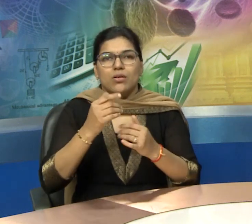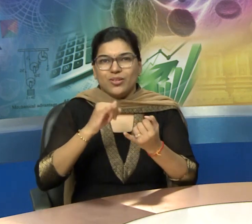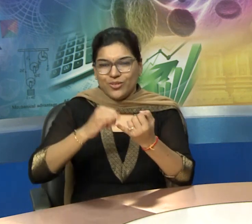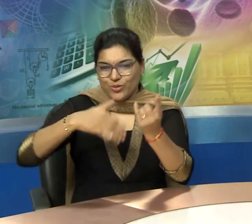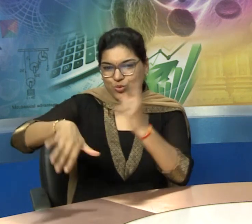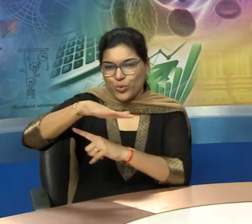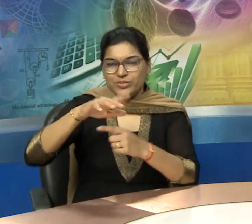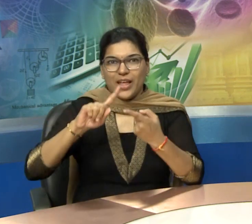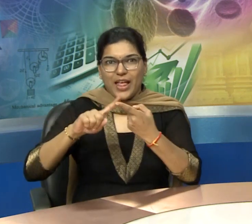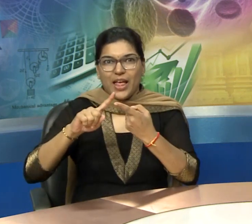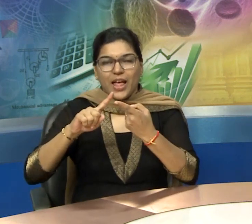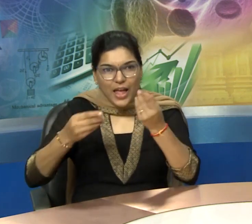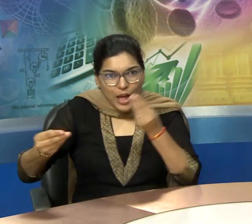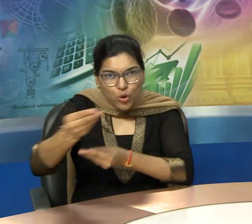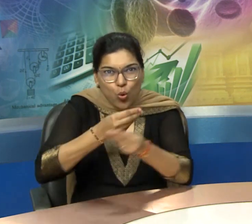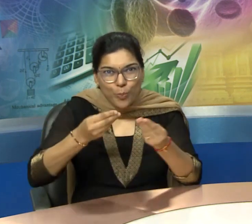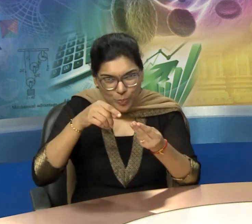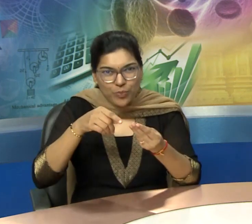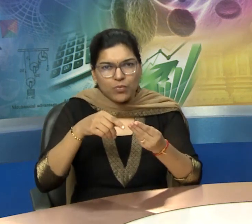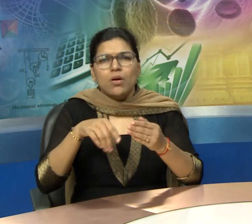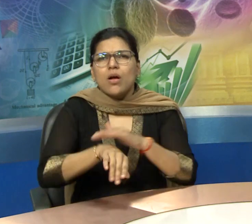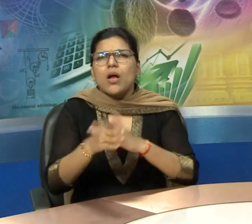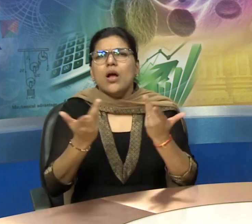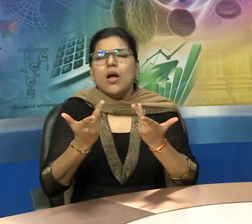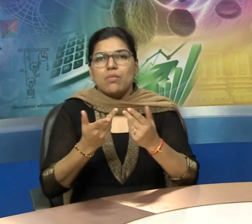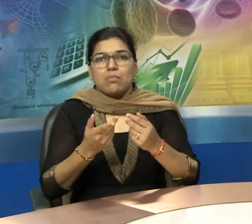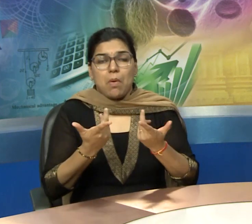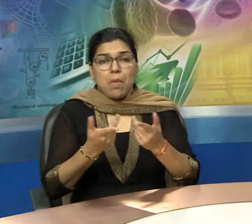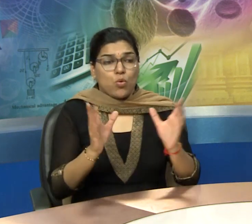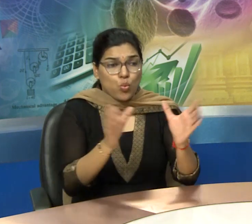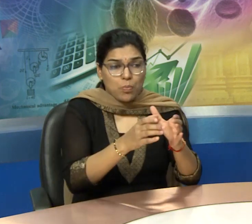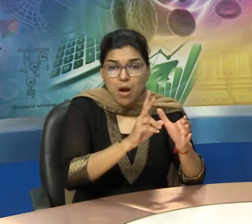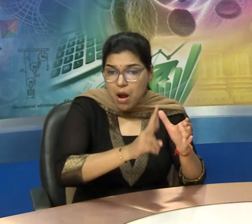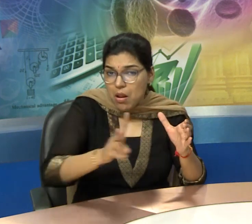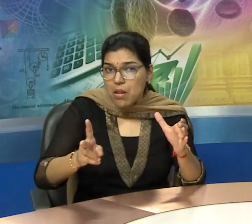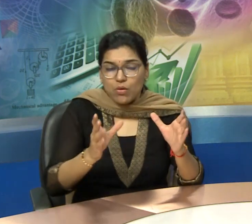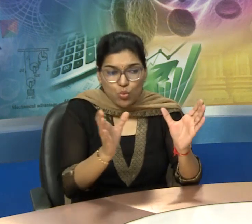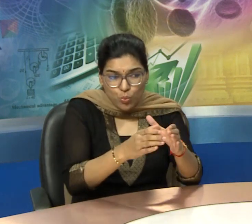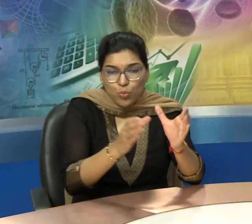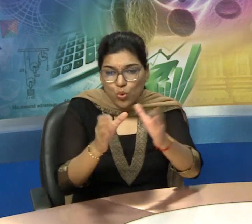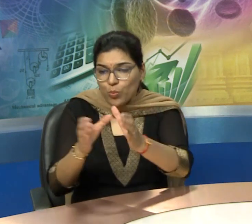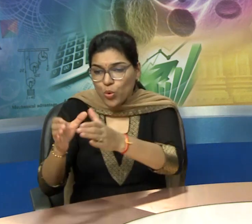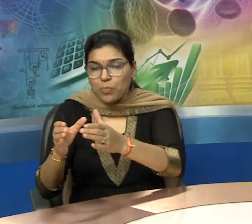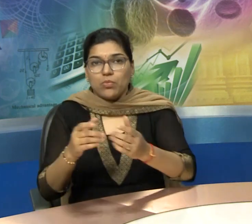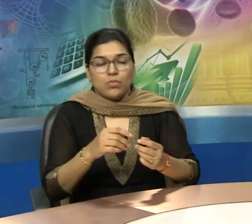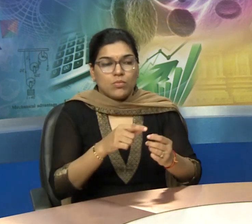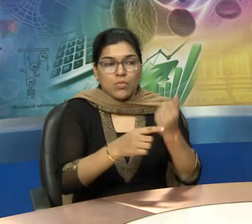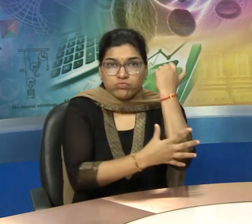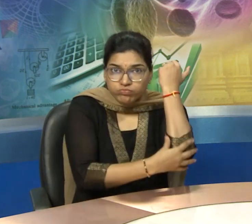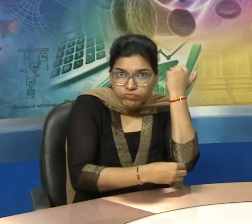information services is extended to include information on